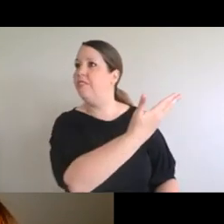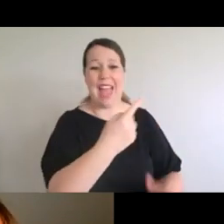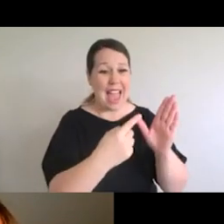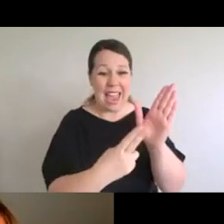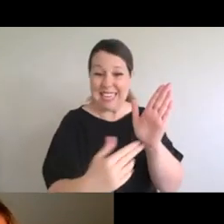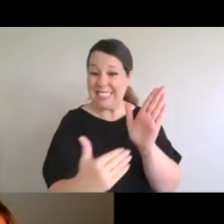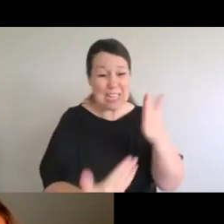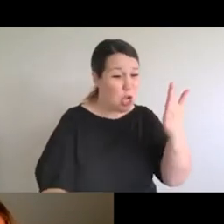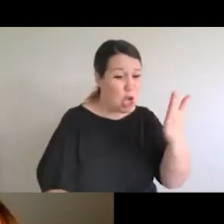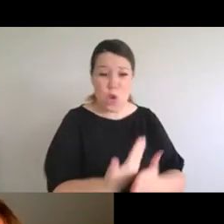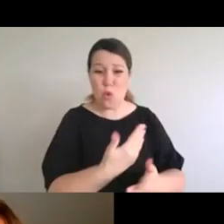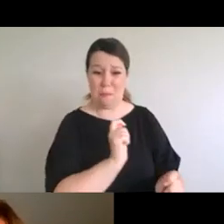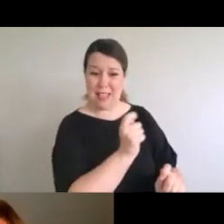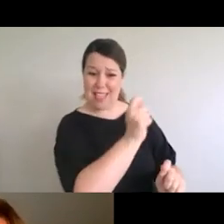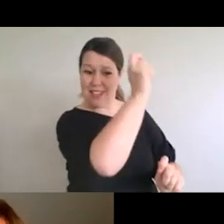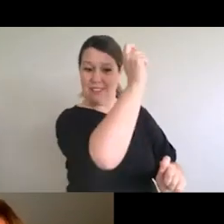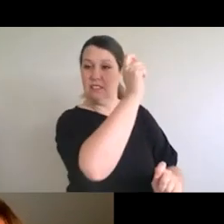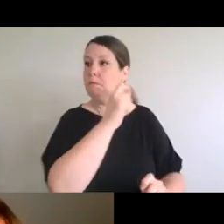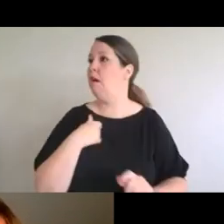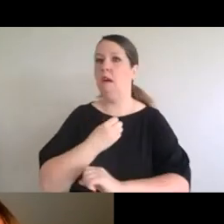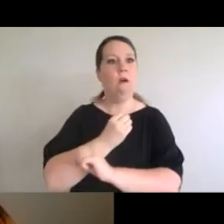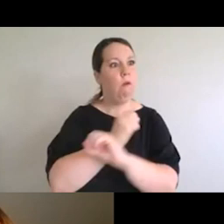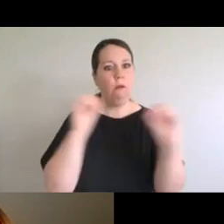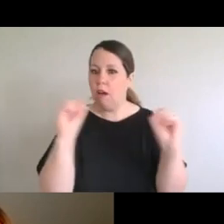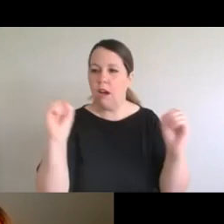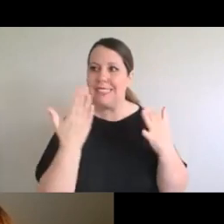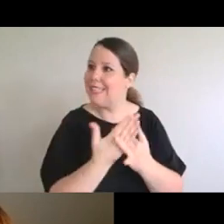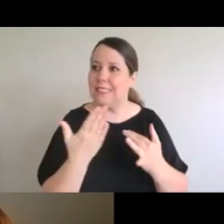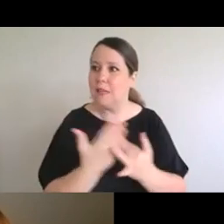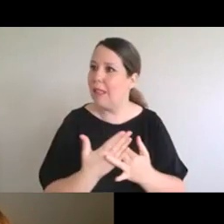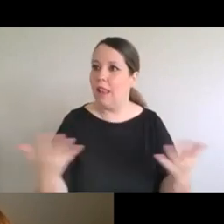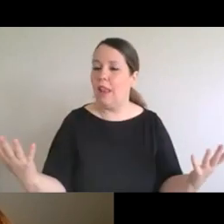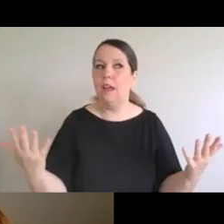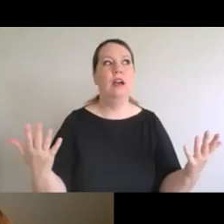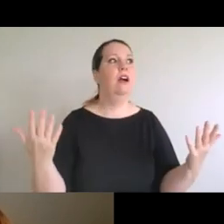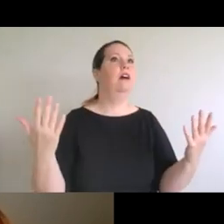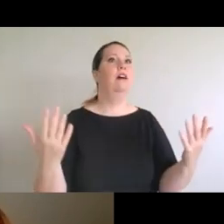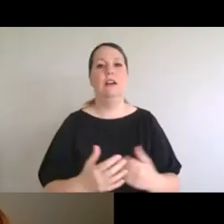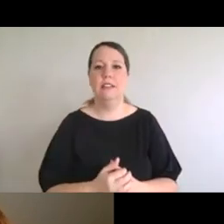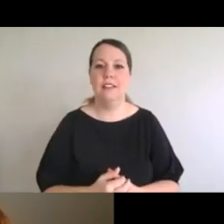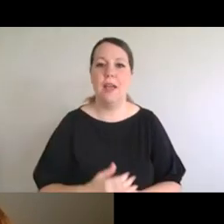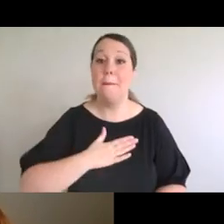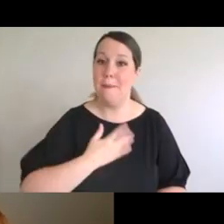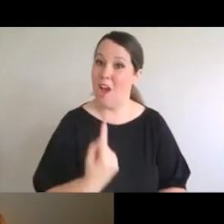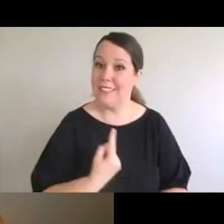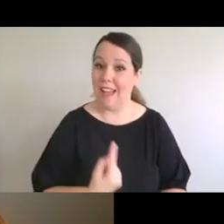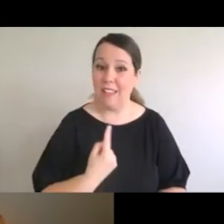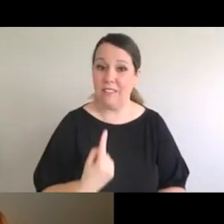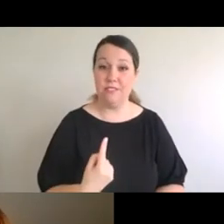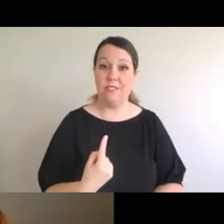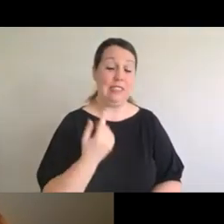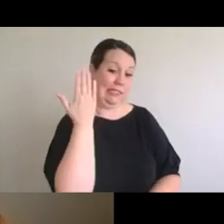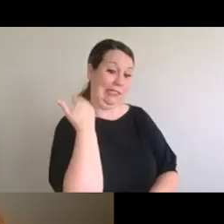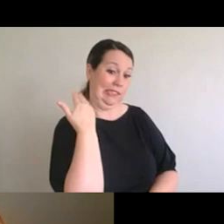is brand new and it's not accessible." And myself as a, just arrived from